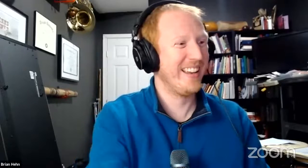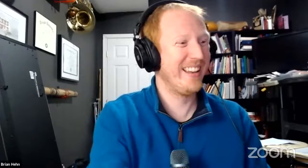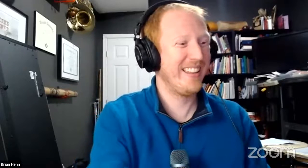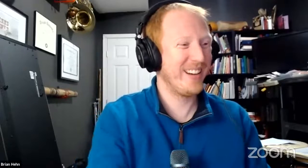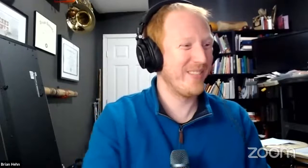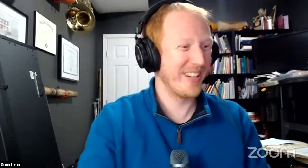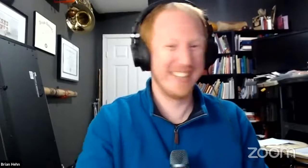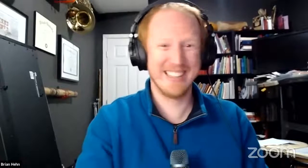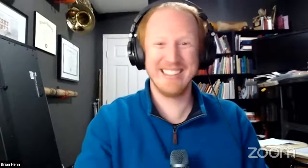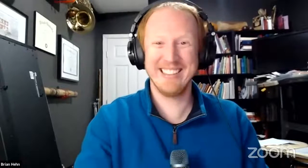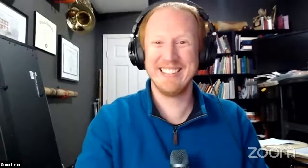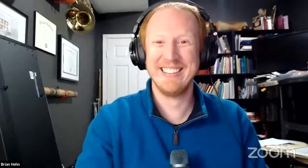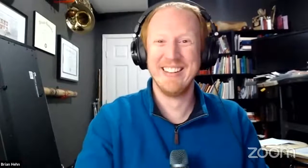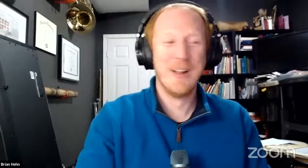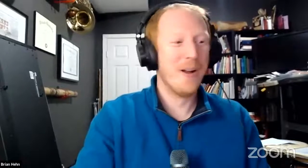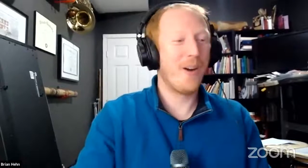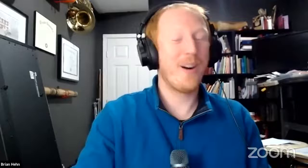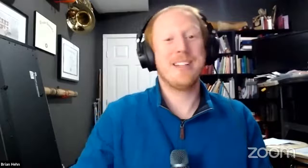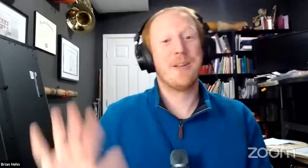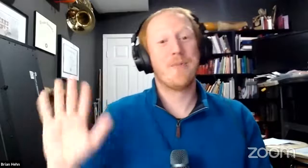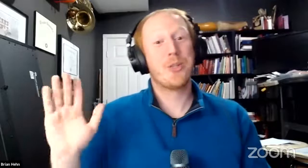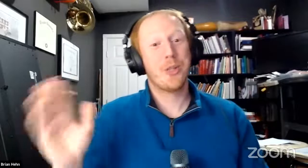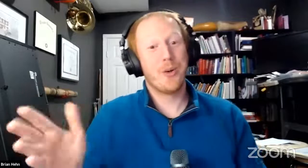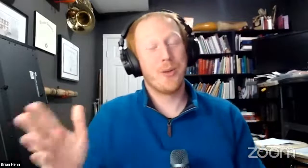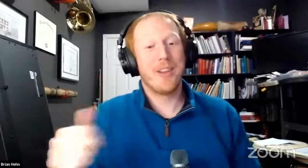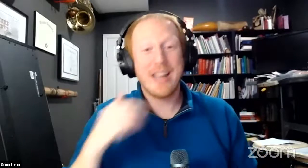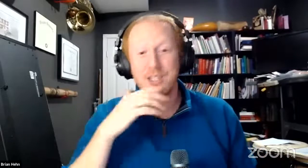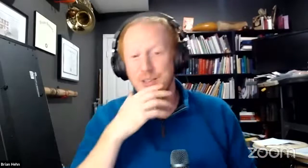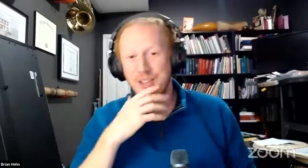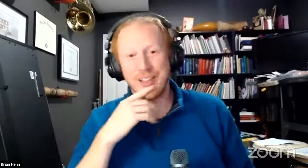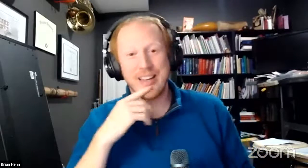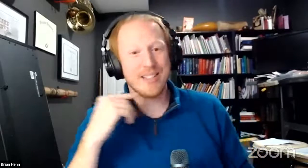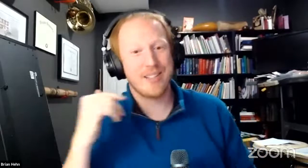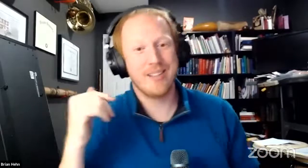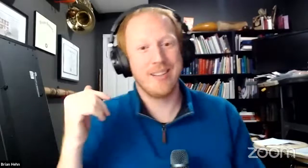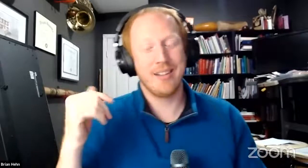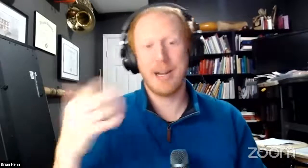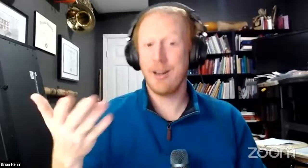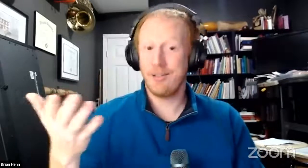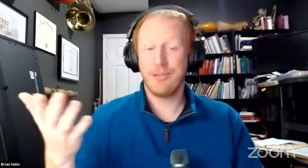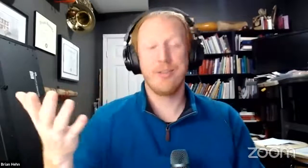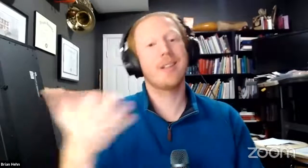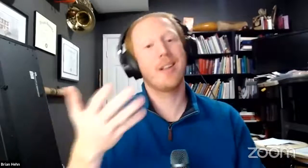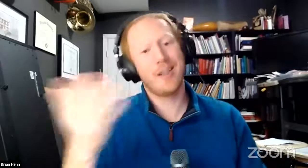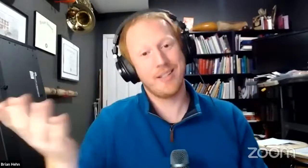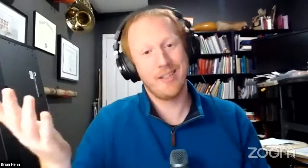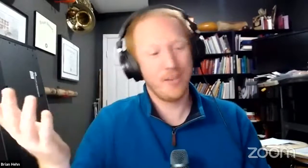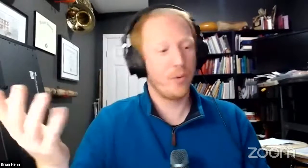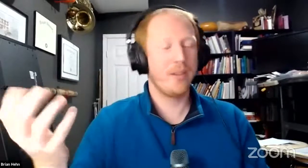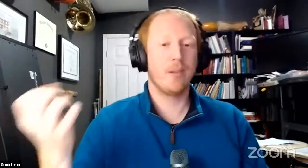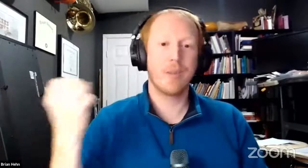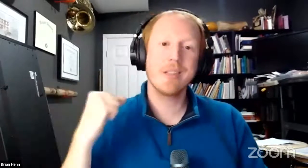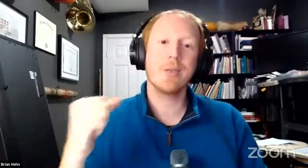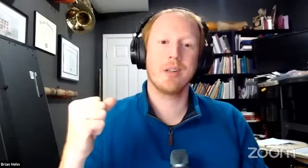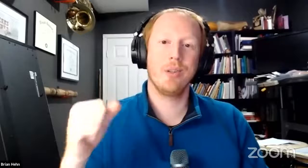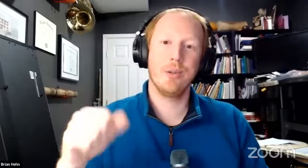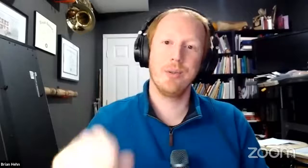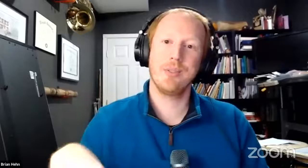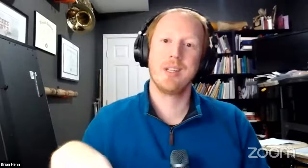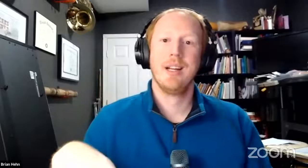crash, so here we are, your neighbors, for this impromptu bash. Love and joy come to you, and to you